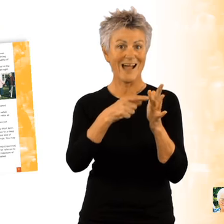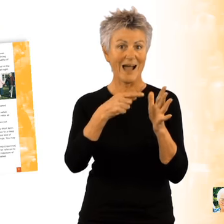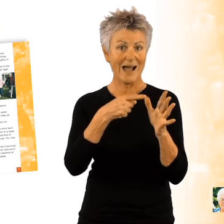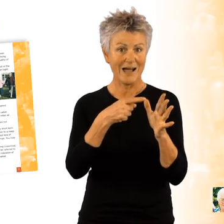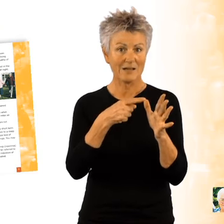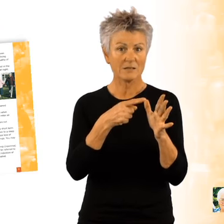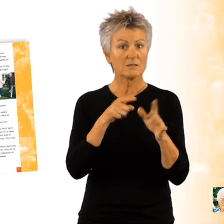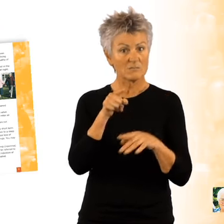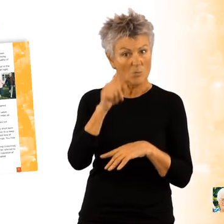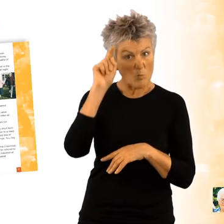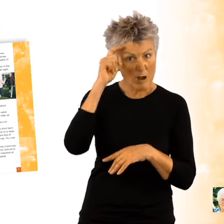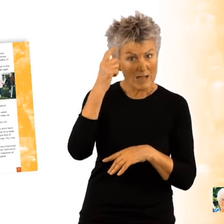talk about it with your doctor.